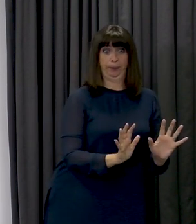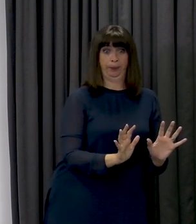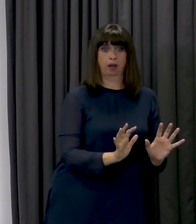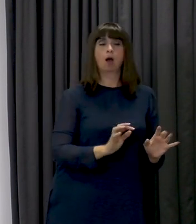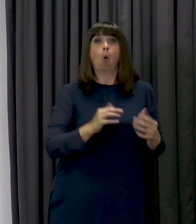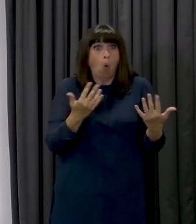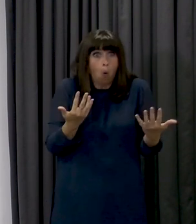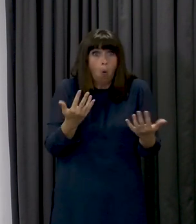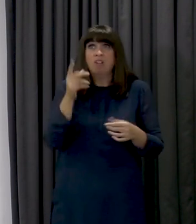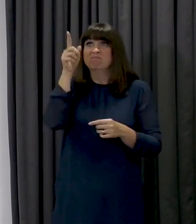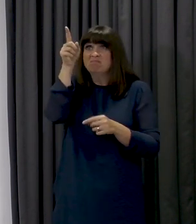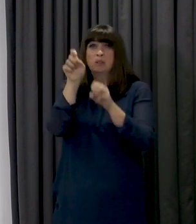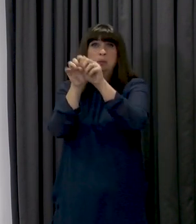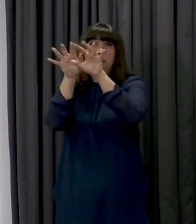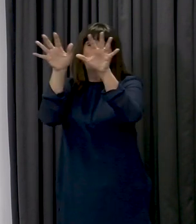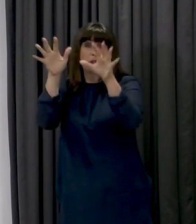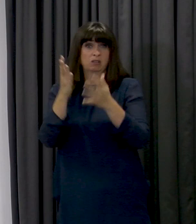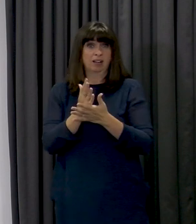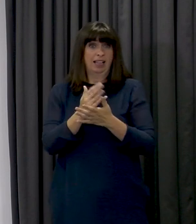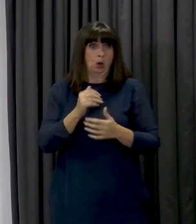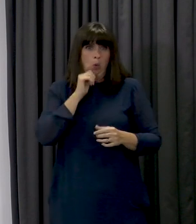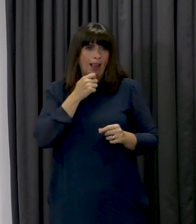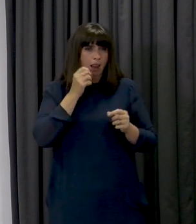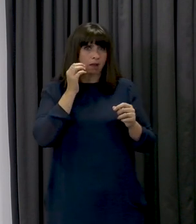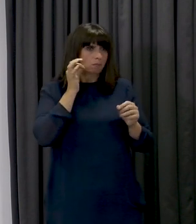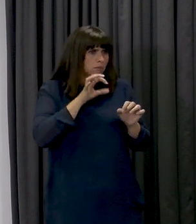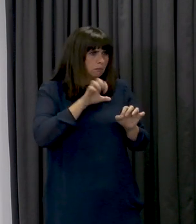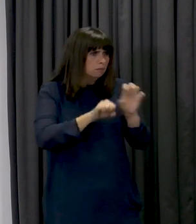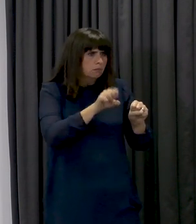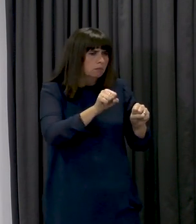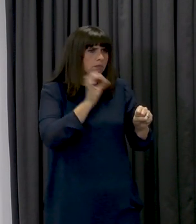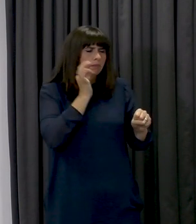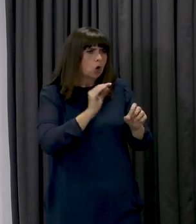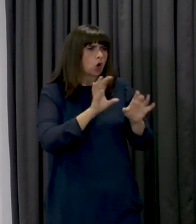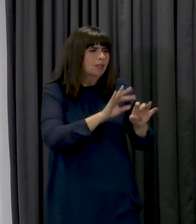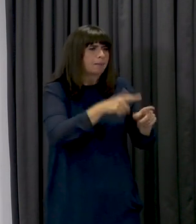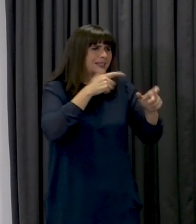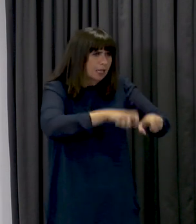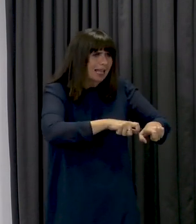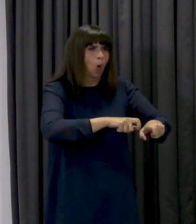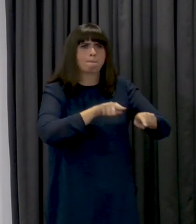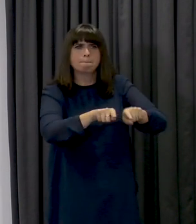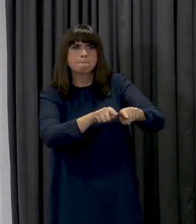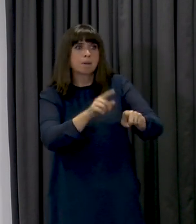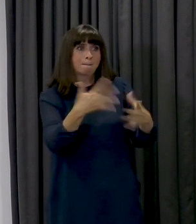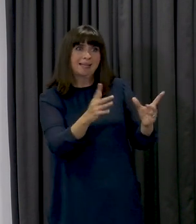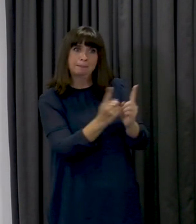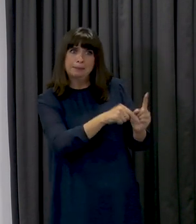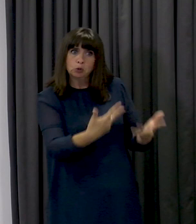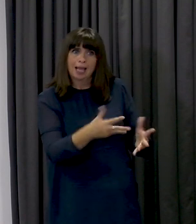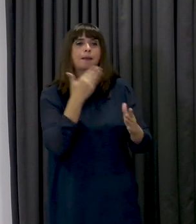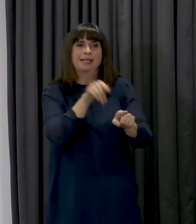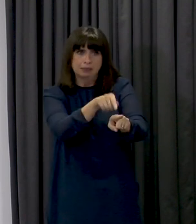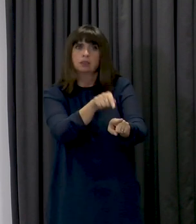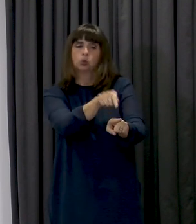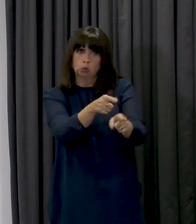will mobilise our public health effort, our test, trace, protect system in order to bear down on those local outbreaks, as we